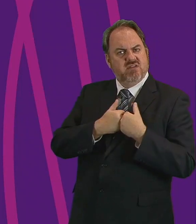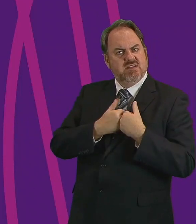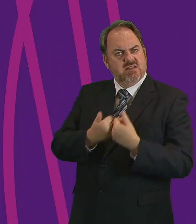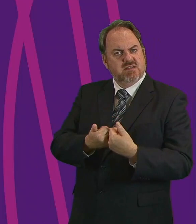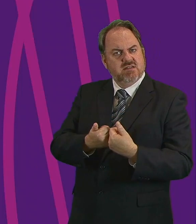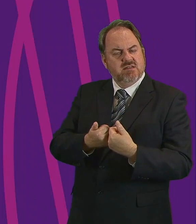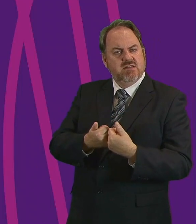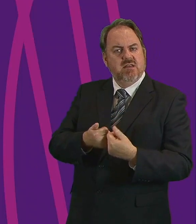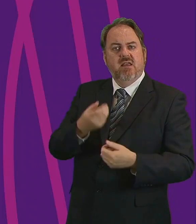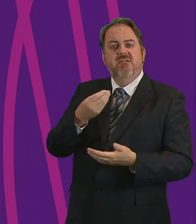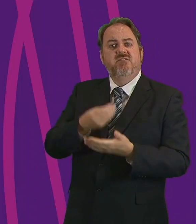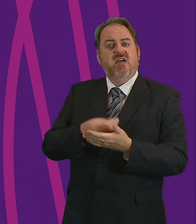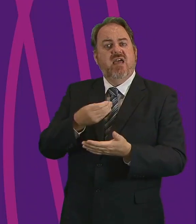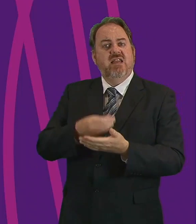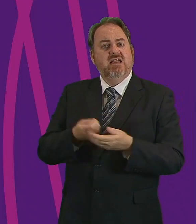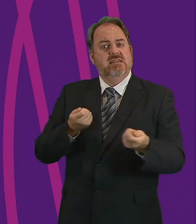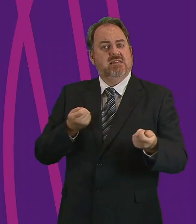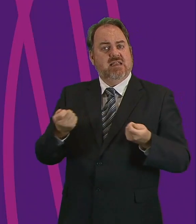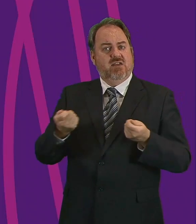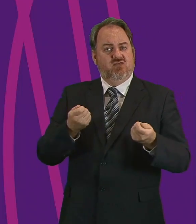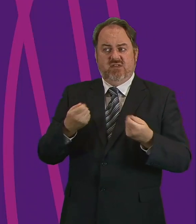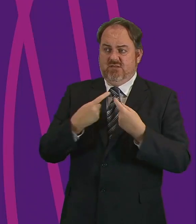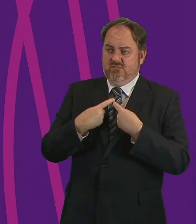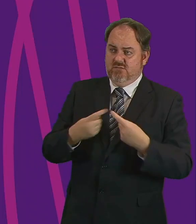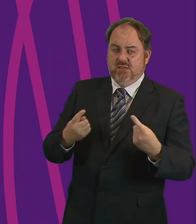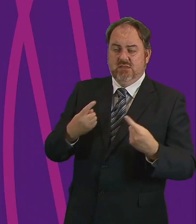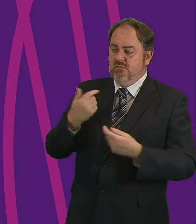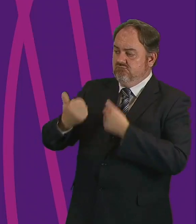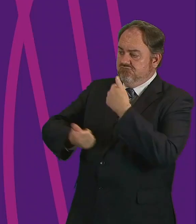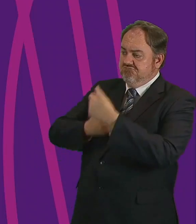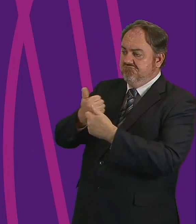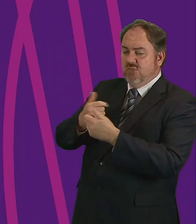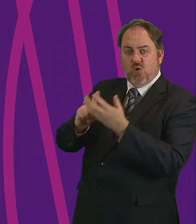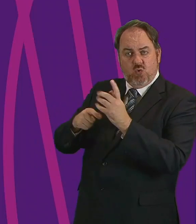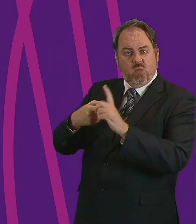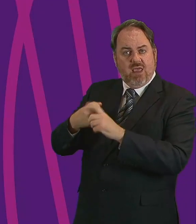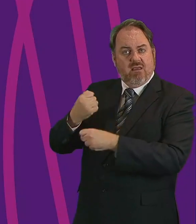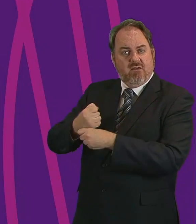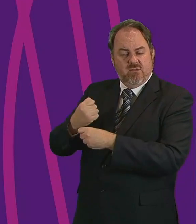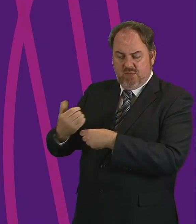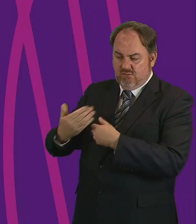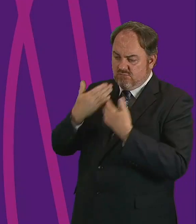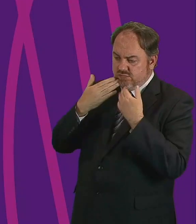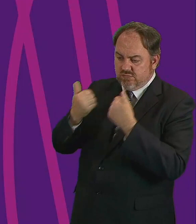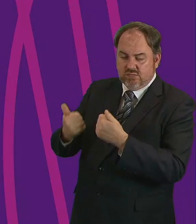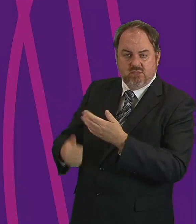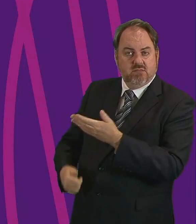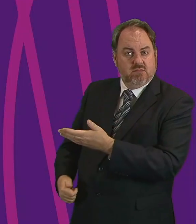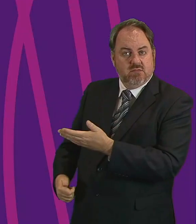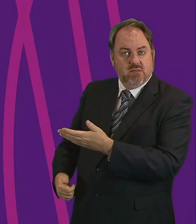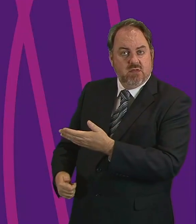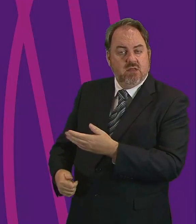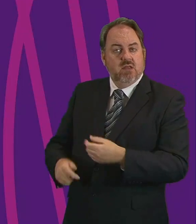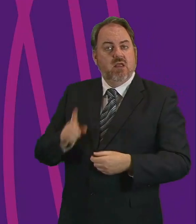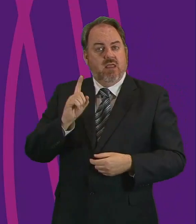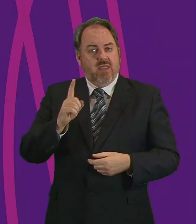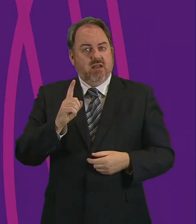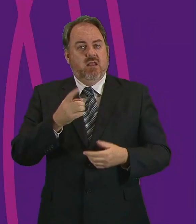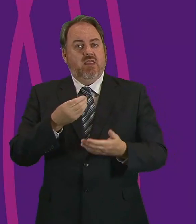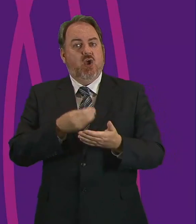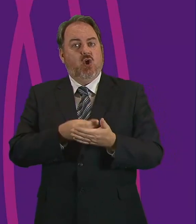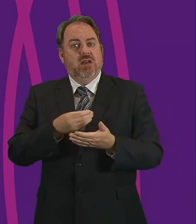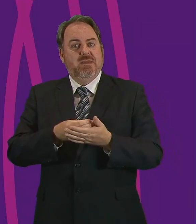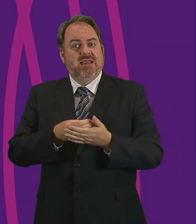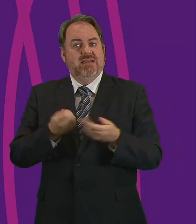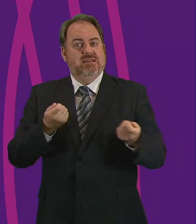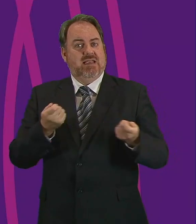Finance Secretary has publicly praised the UK Government's response. Not to be outdone, the Economy Secretary